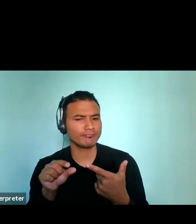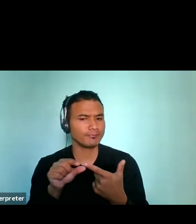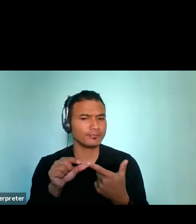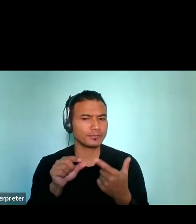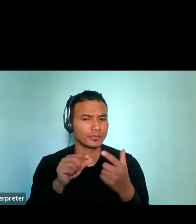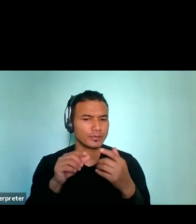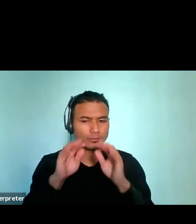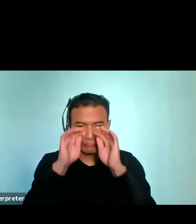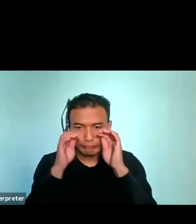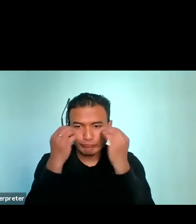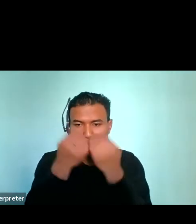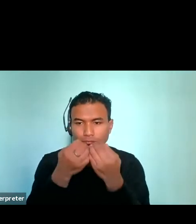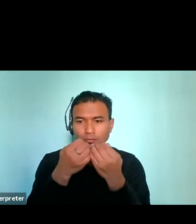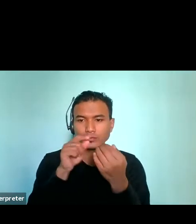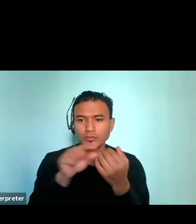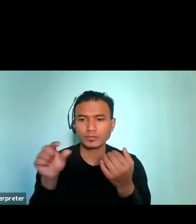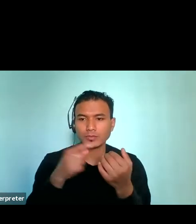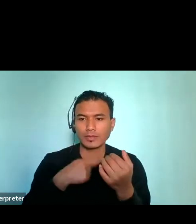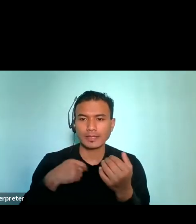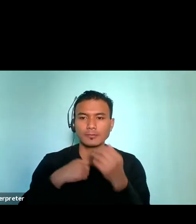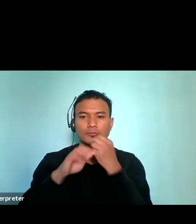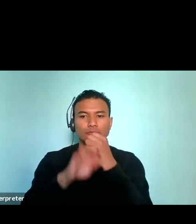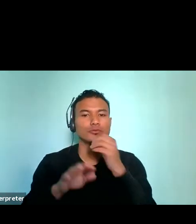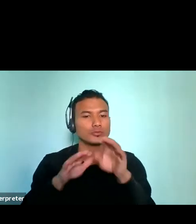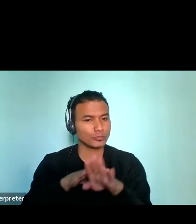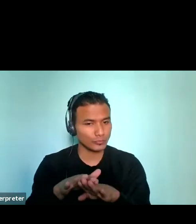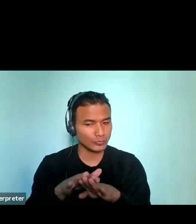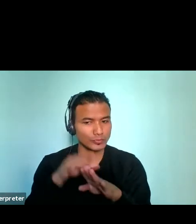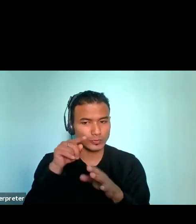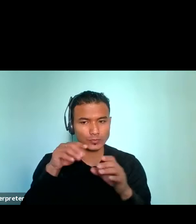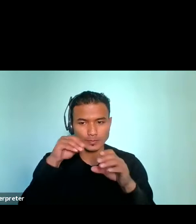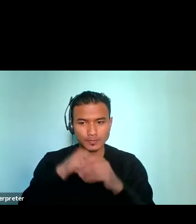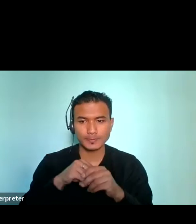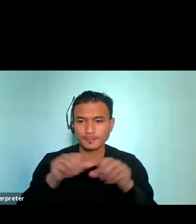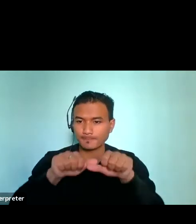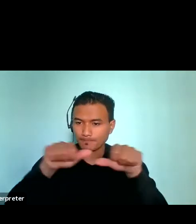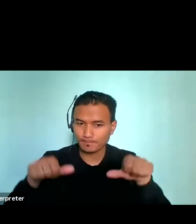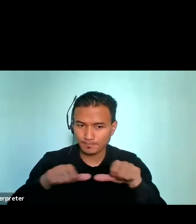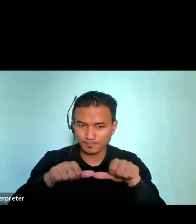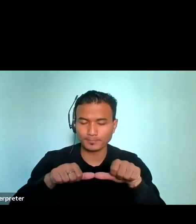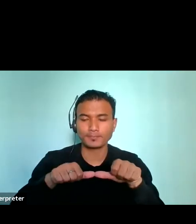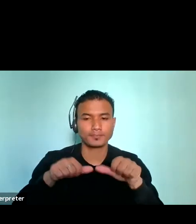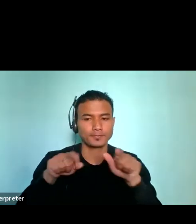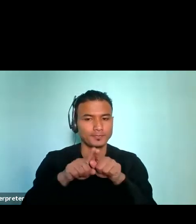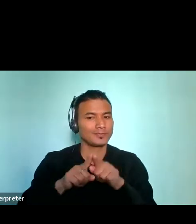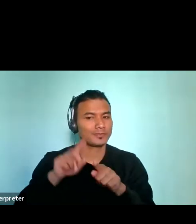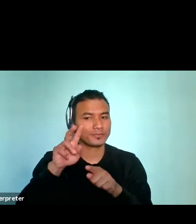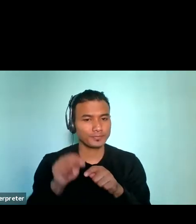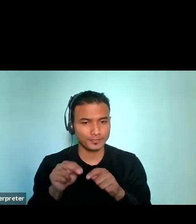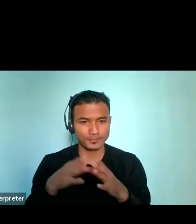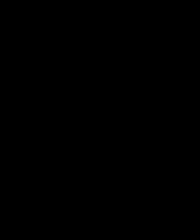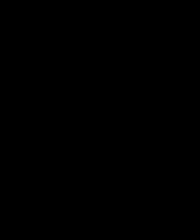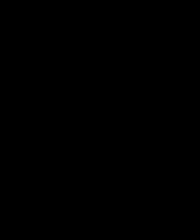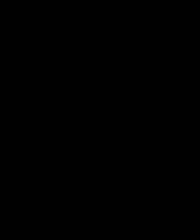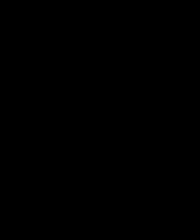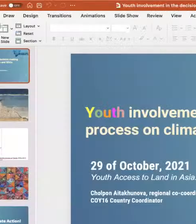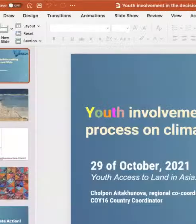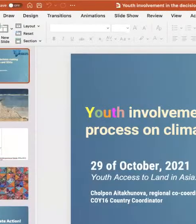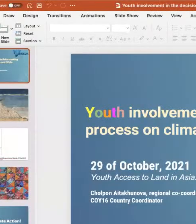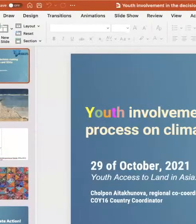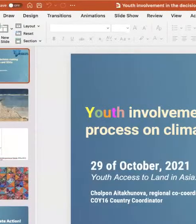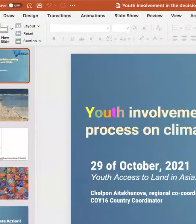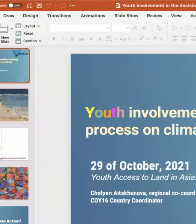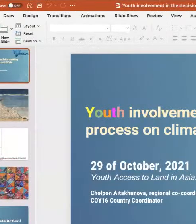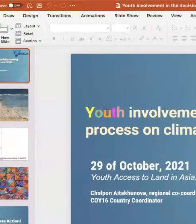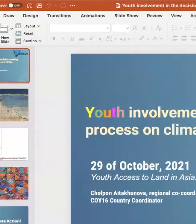the protection and the preservation of our resources, yes, and in this case land, and how healthy and